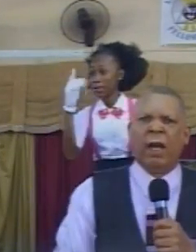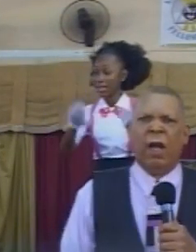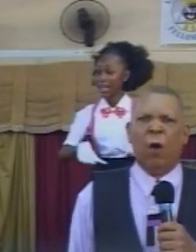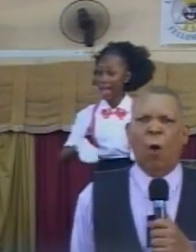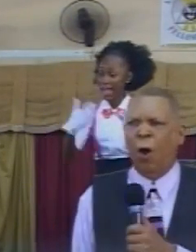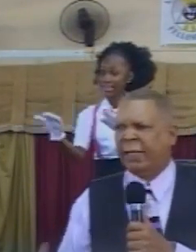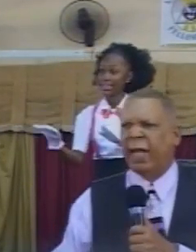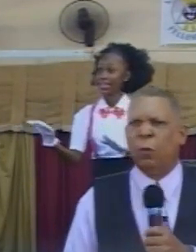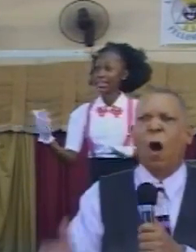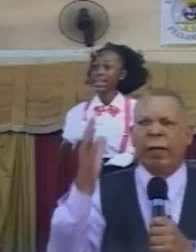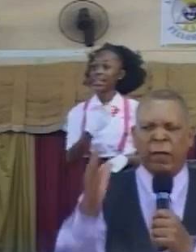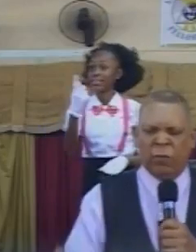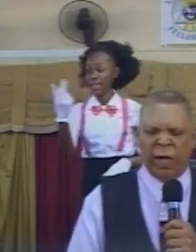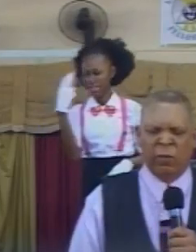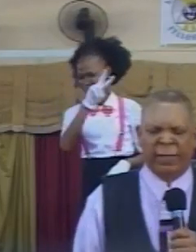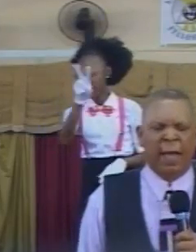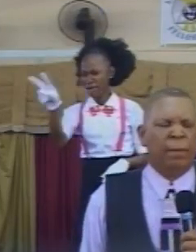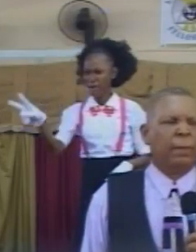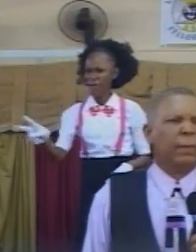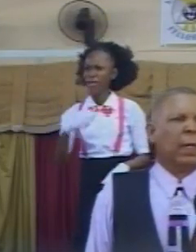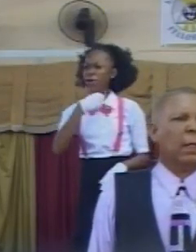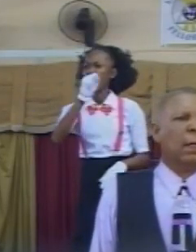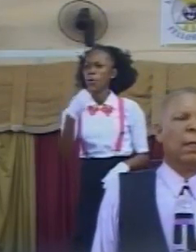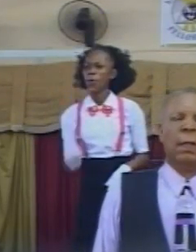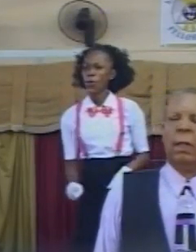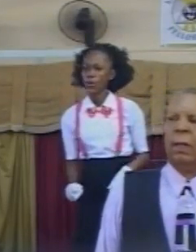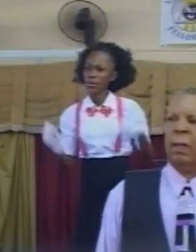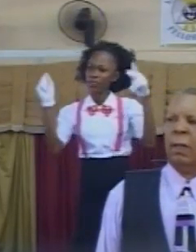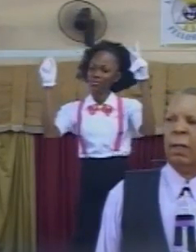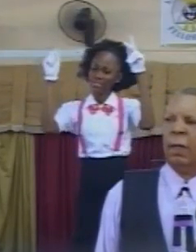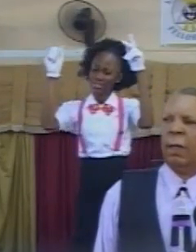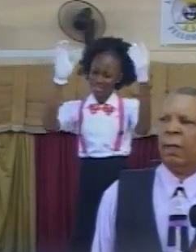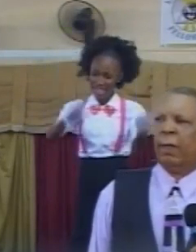their old dead walking through Jerusalem.